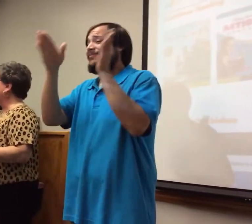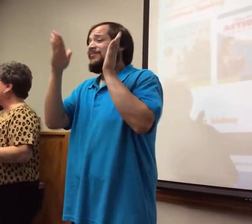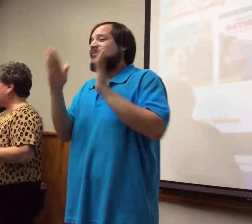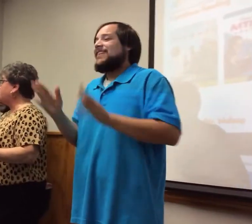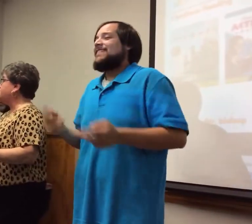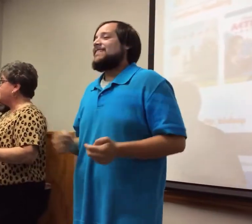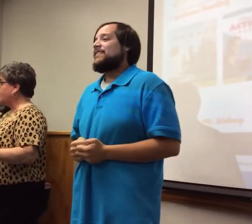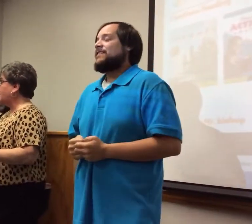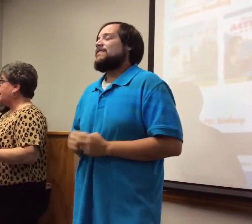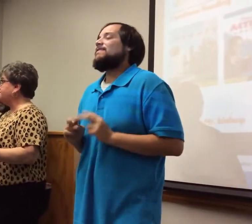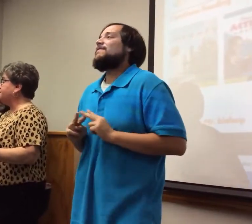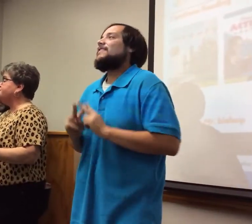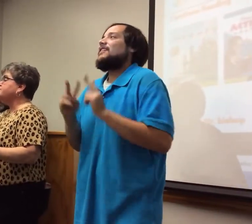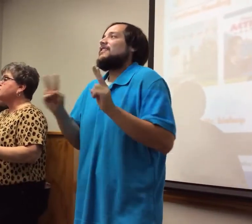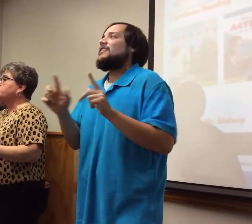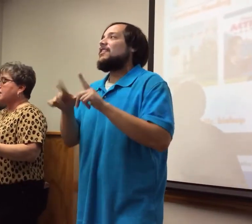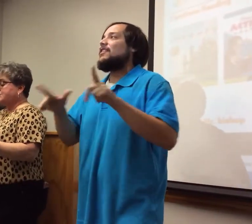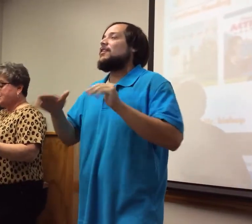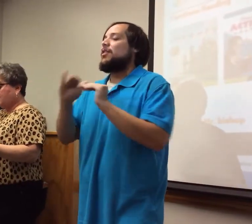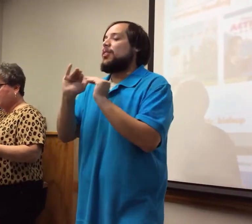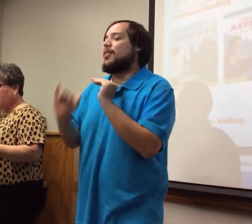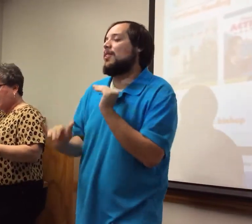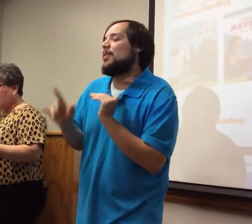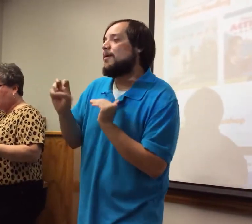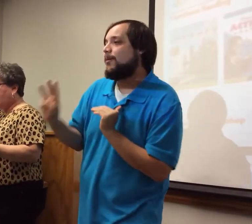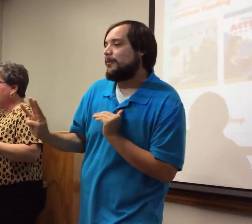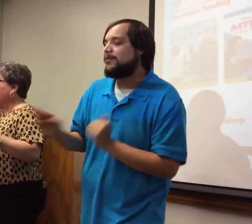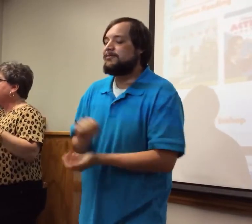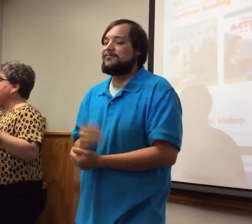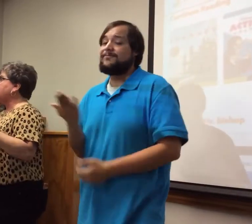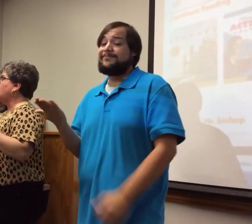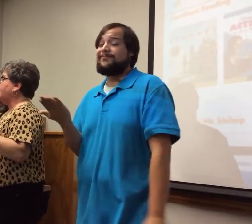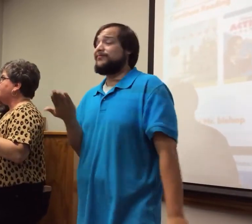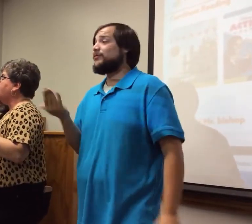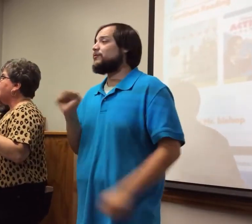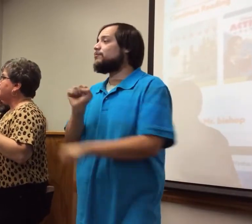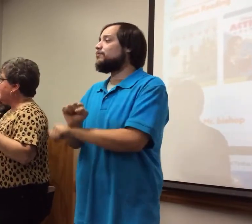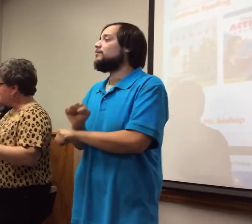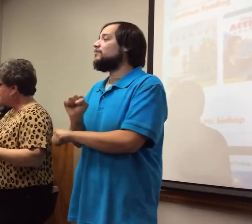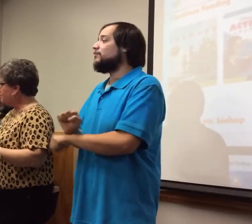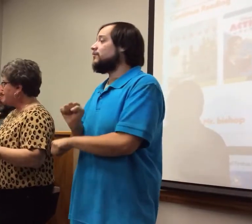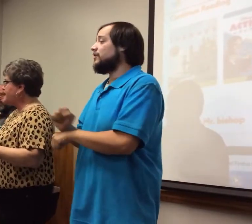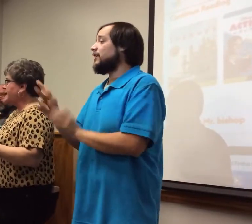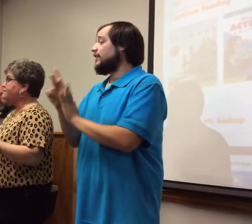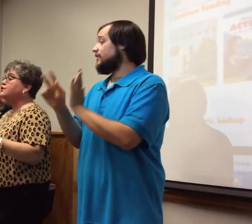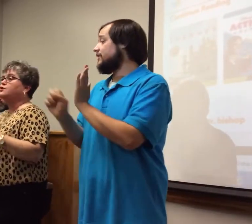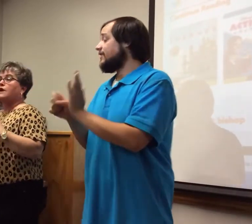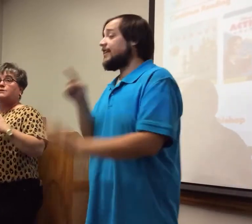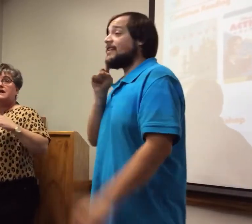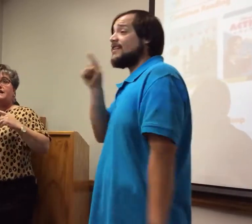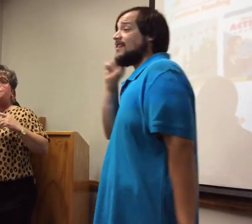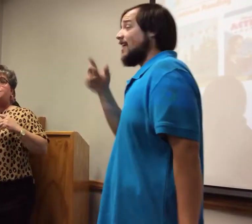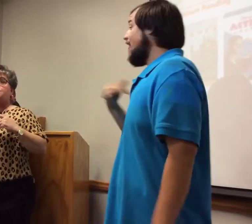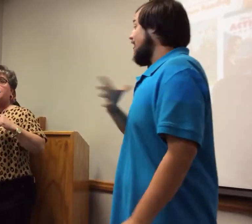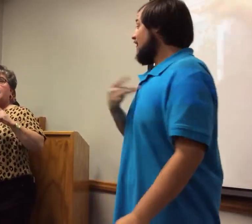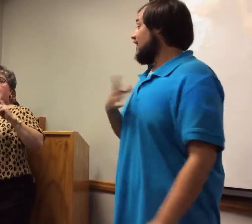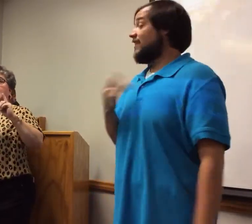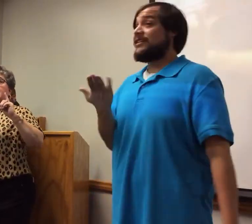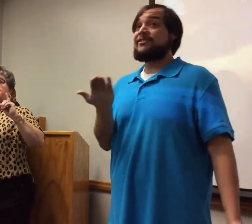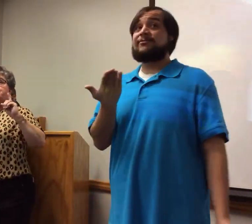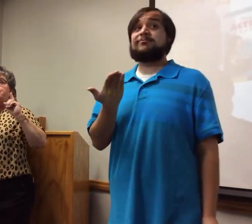very language deprived. So we are working with Kansas School for the Deaf, who I would like